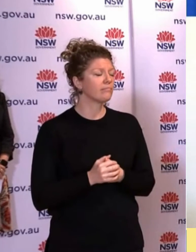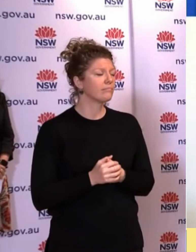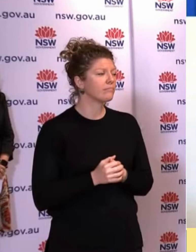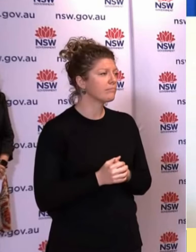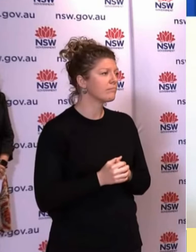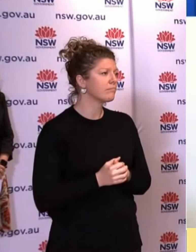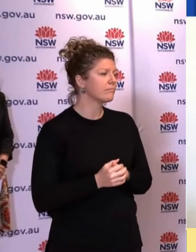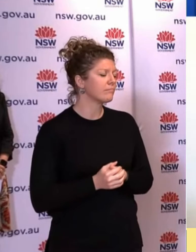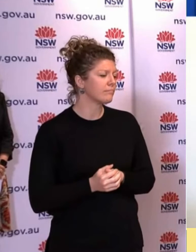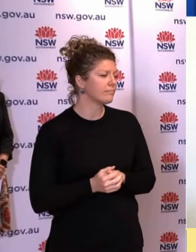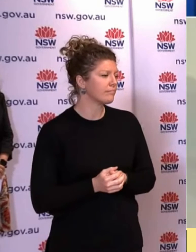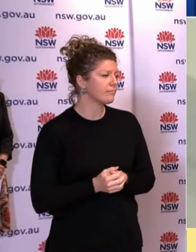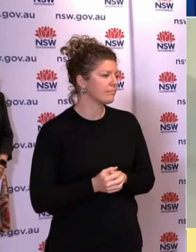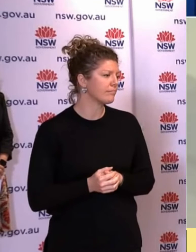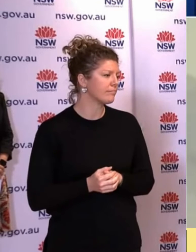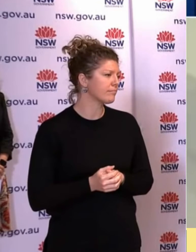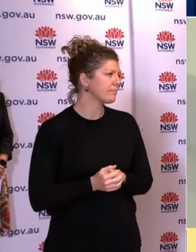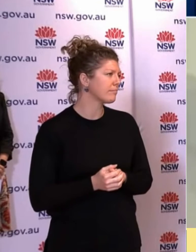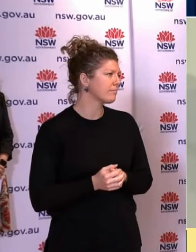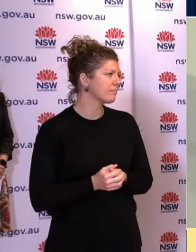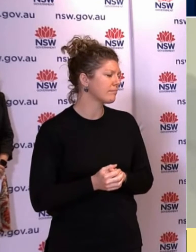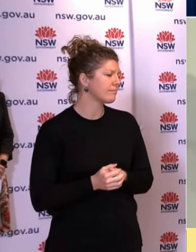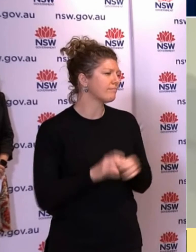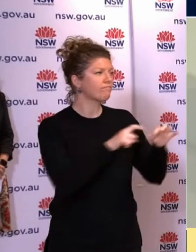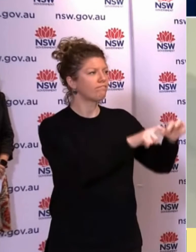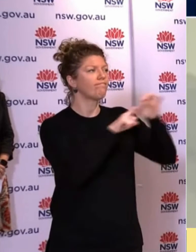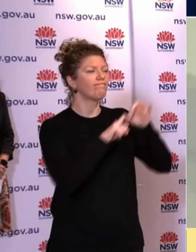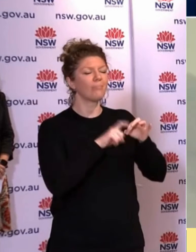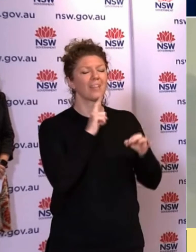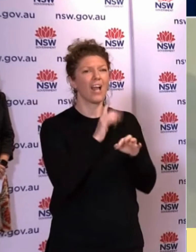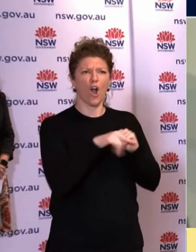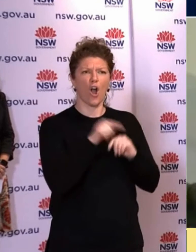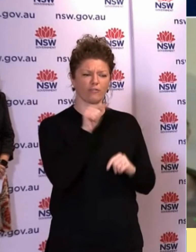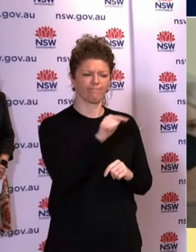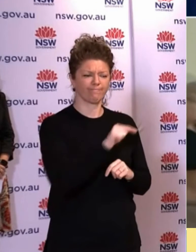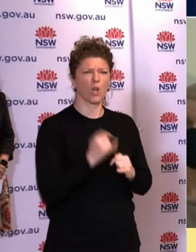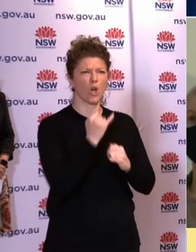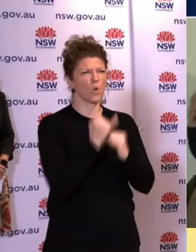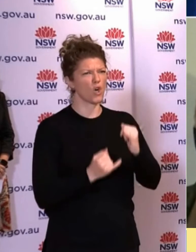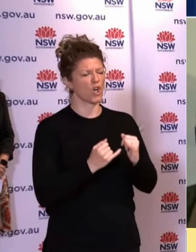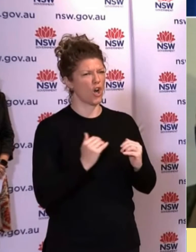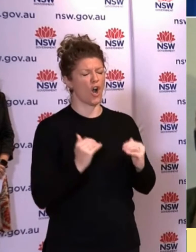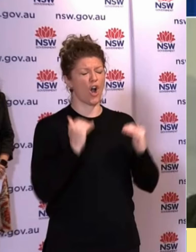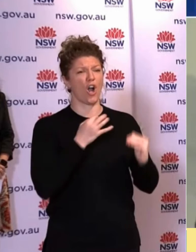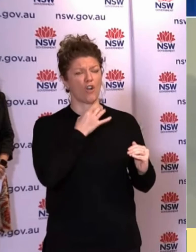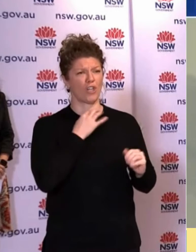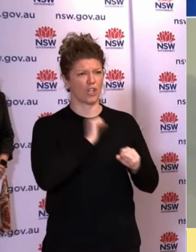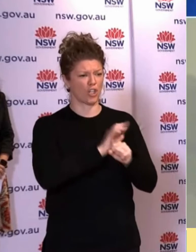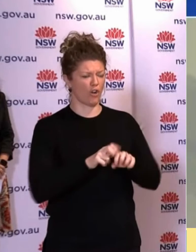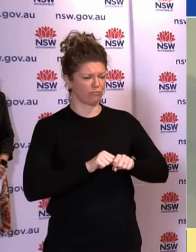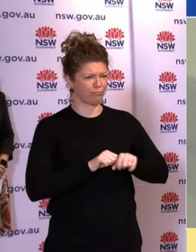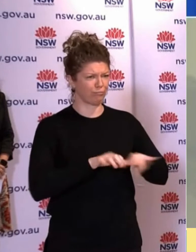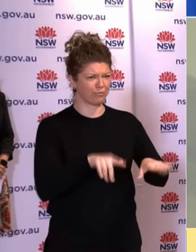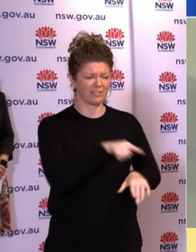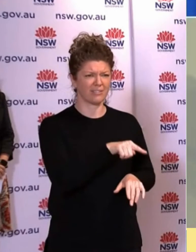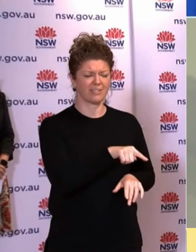are, as we're about to see those 12 local government areas face harsher restrictions from tomorrow, there are some other local government areas, such as, say, Inner West or even Sydney,